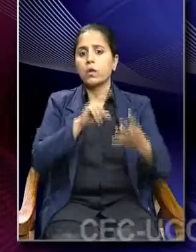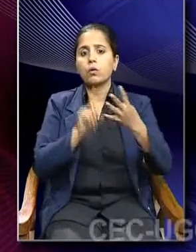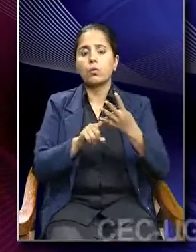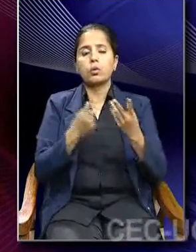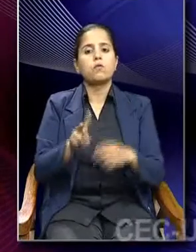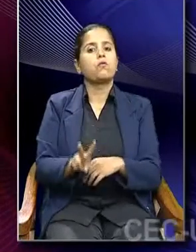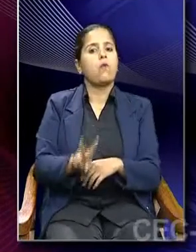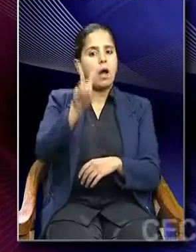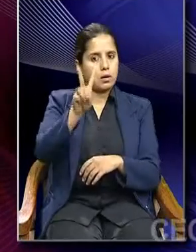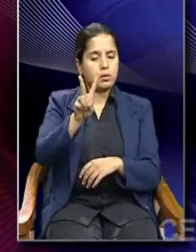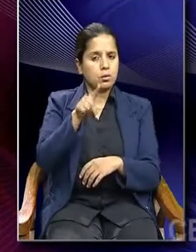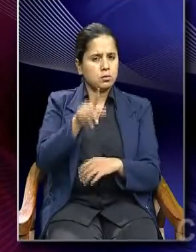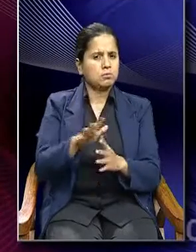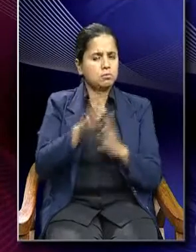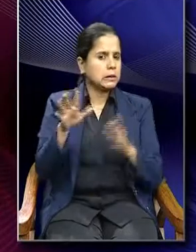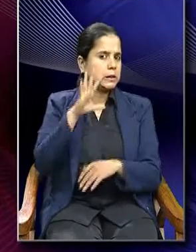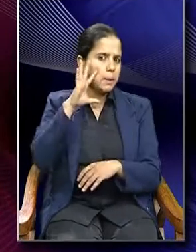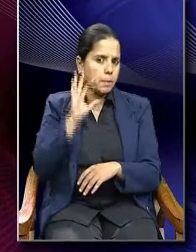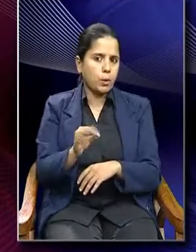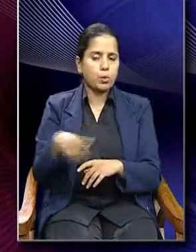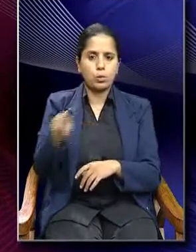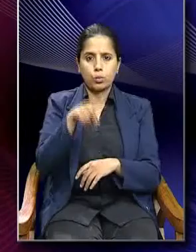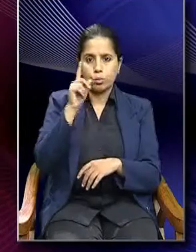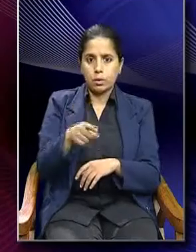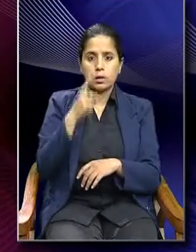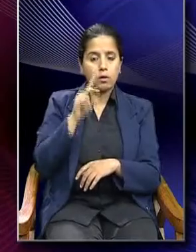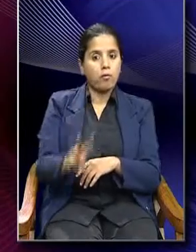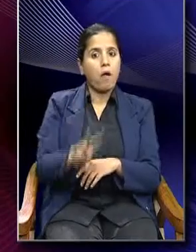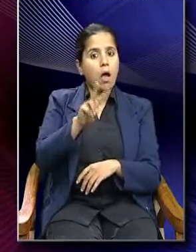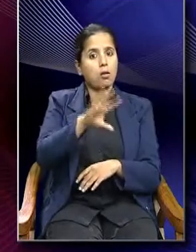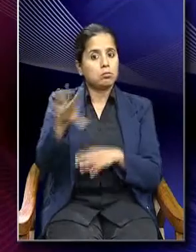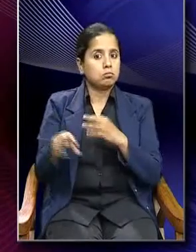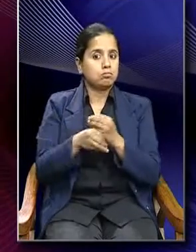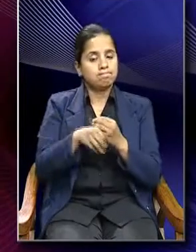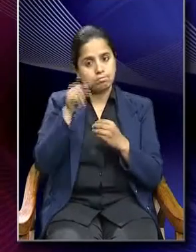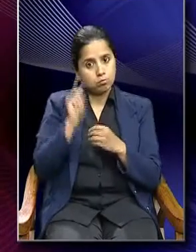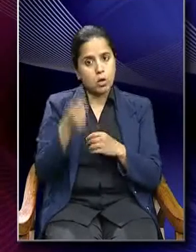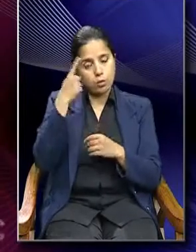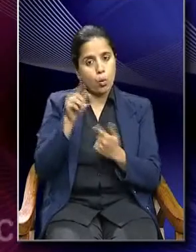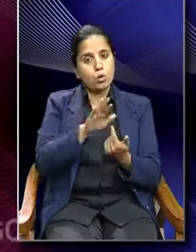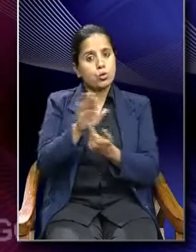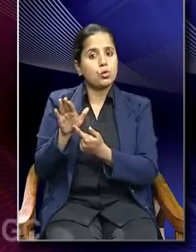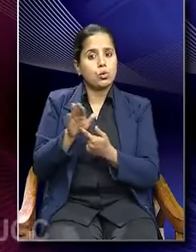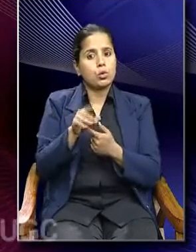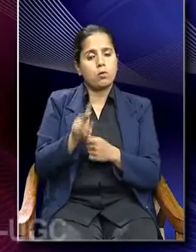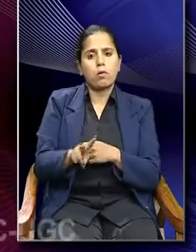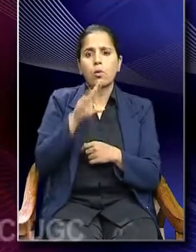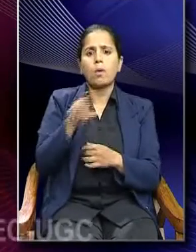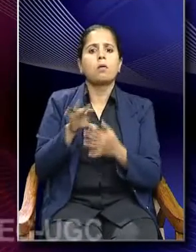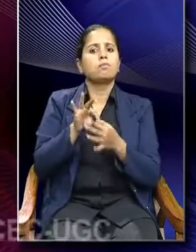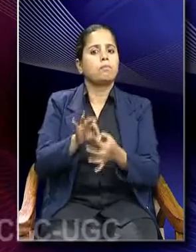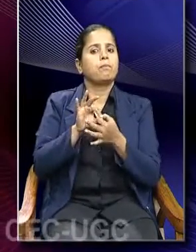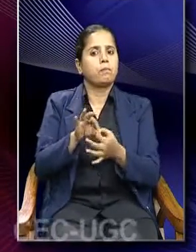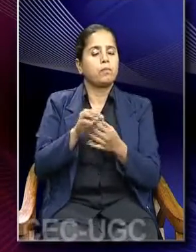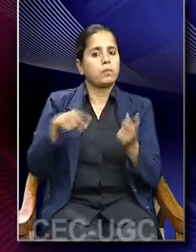value, which is the most significant. You have to have a value orientation which regulates the relationship between